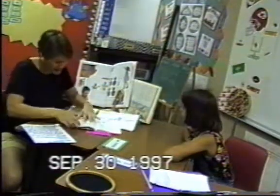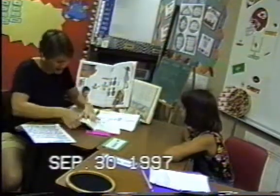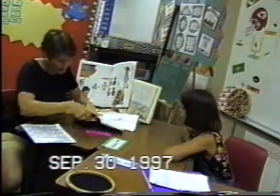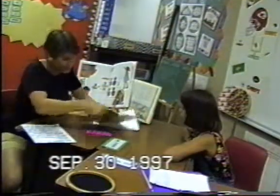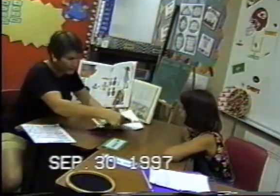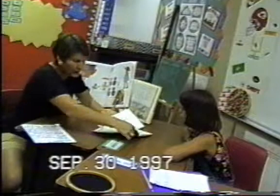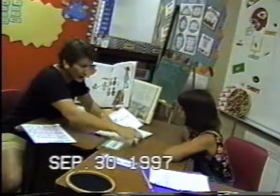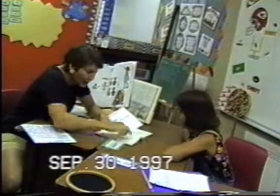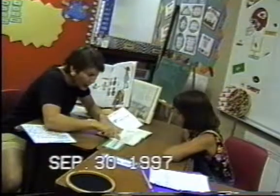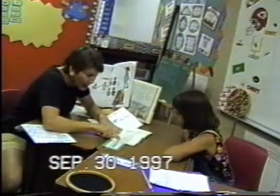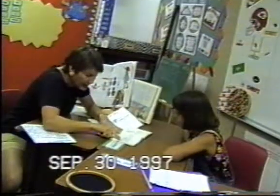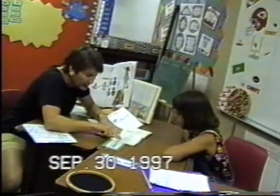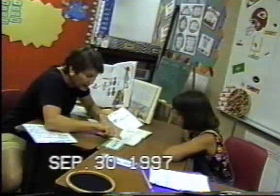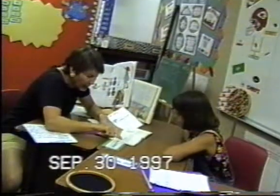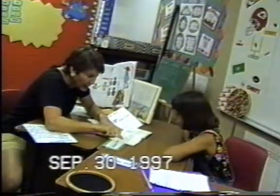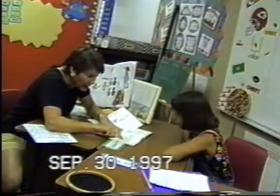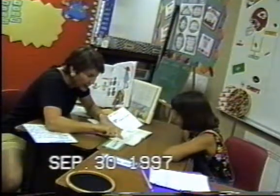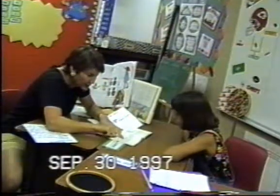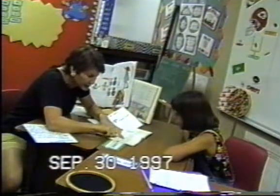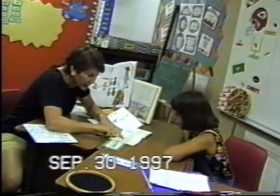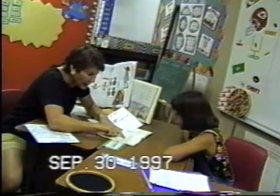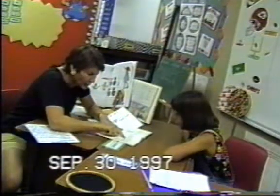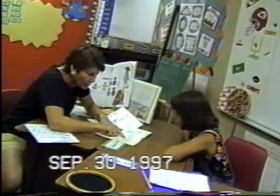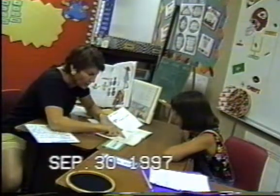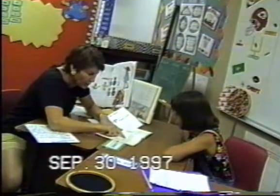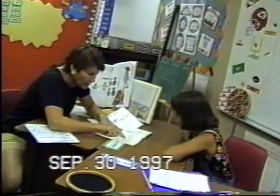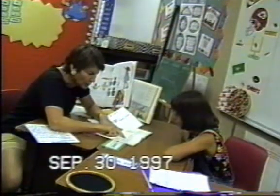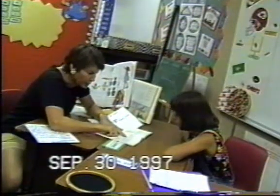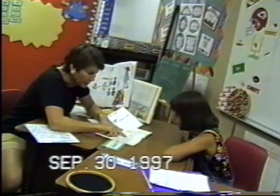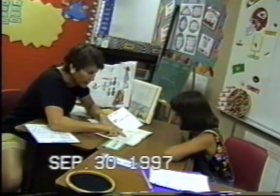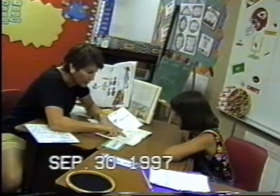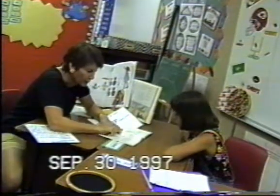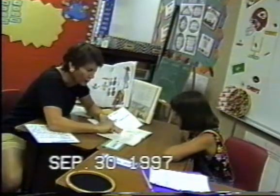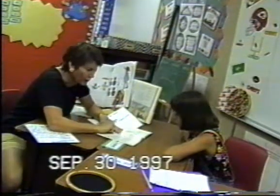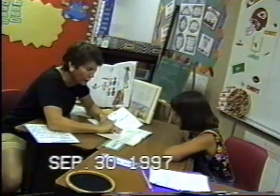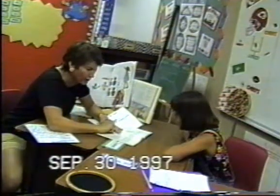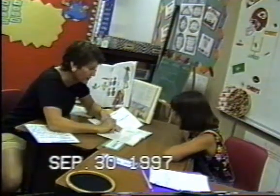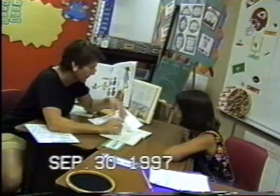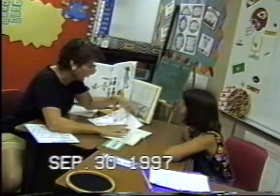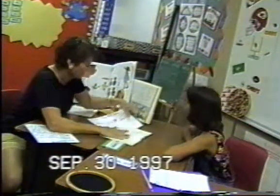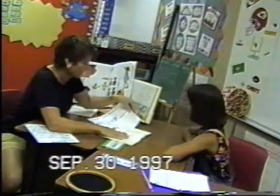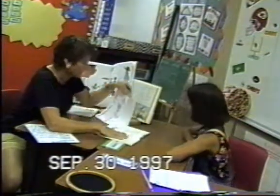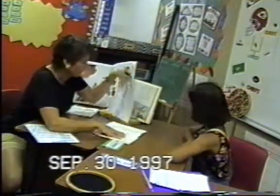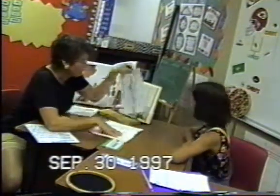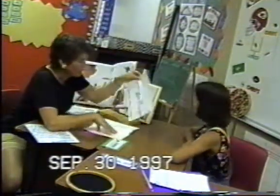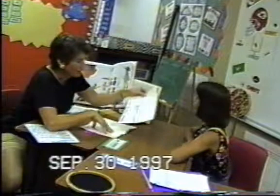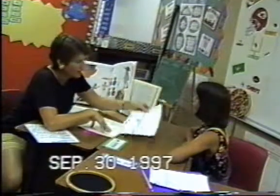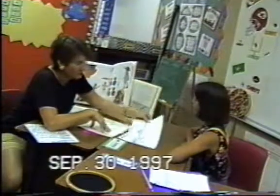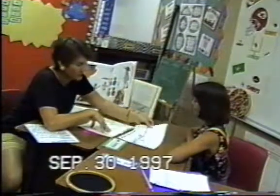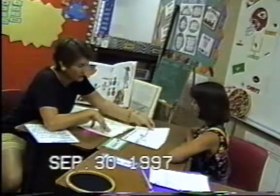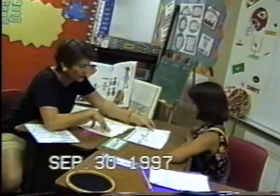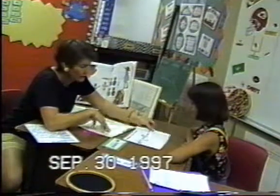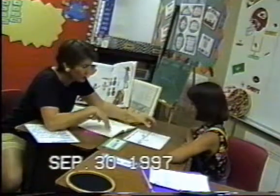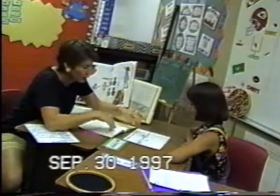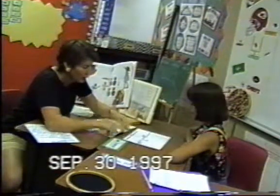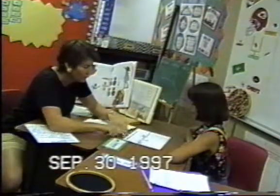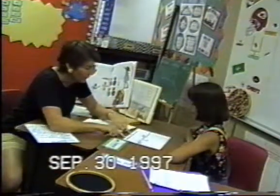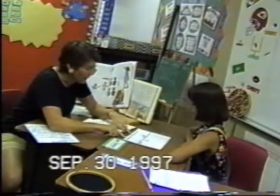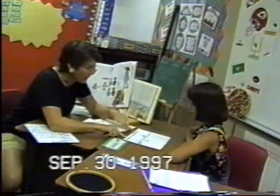says, a sound is made when movement occurs. Oh.